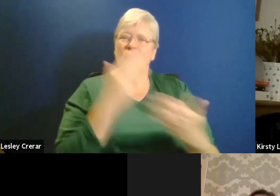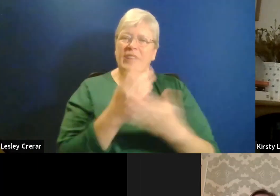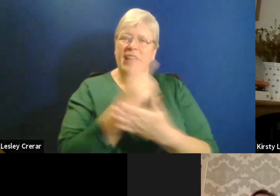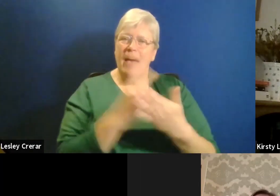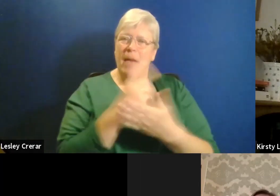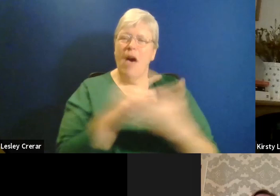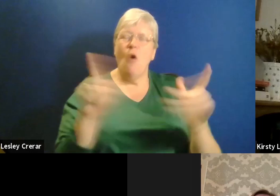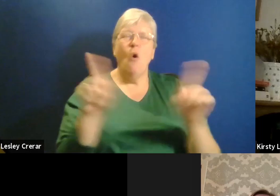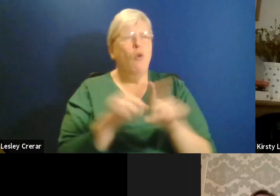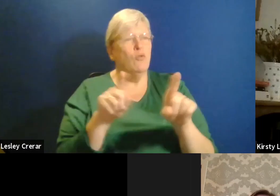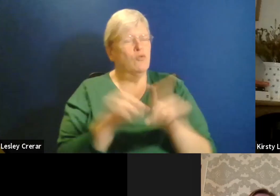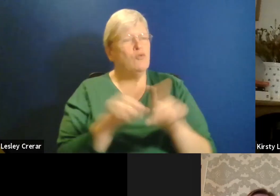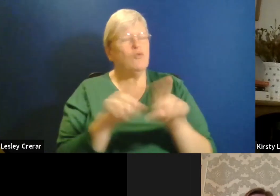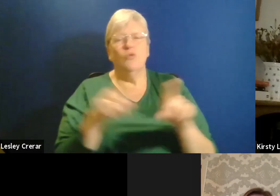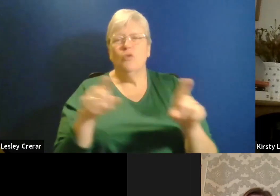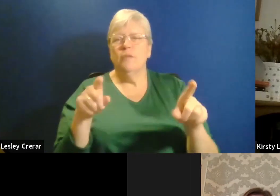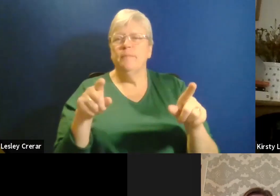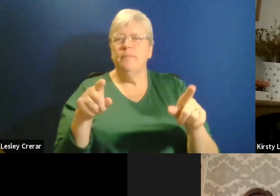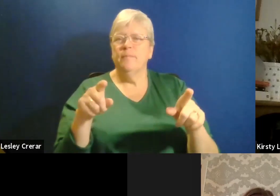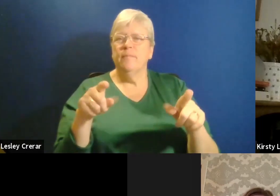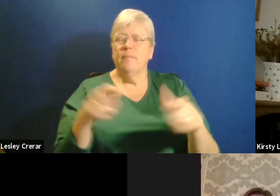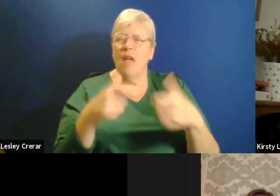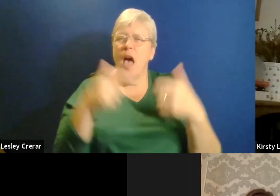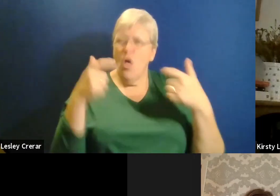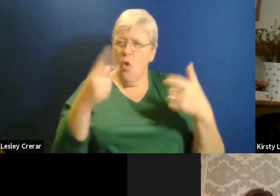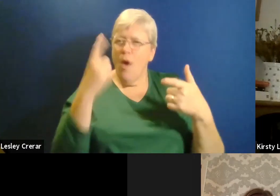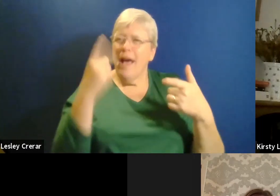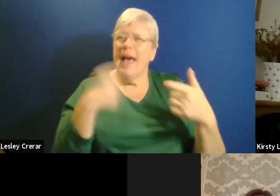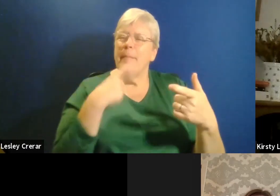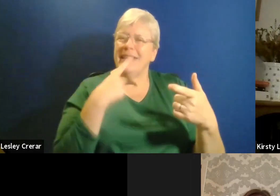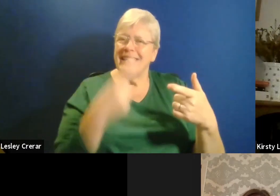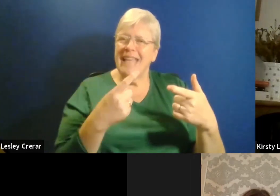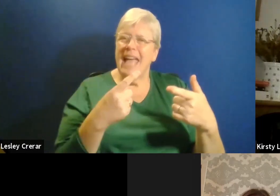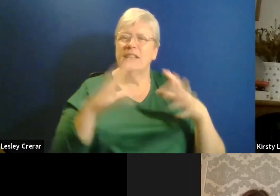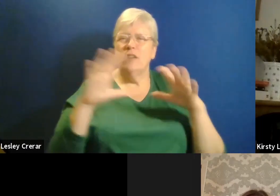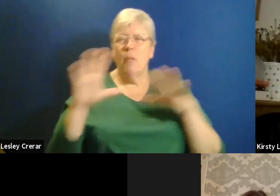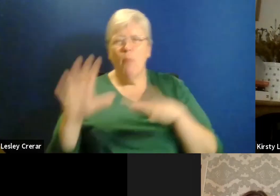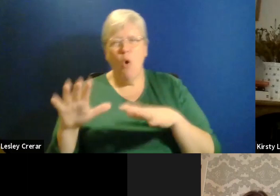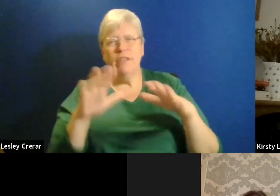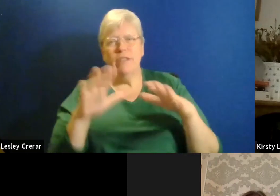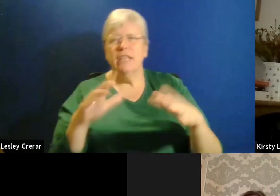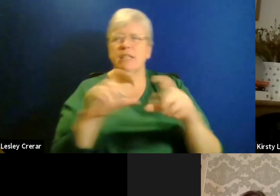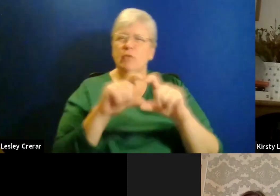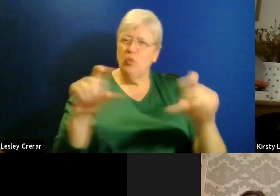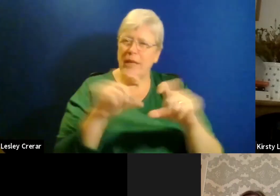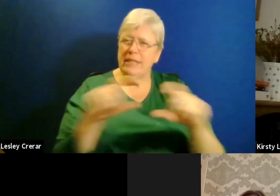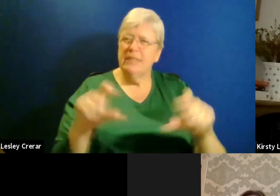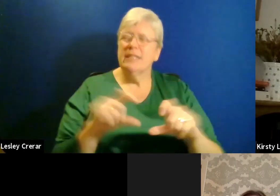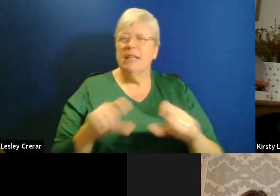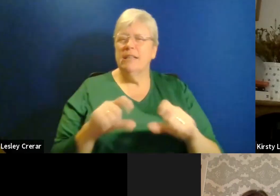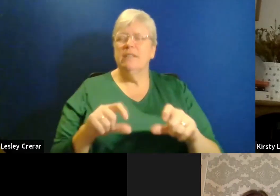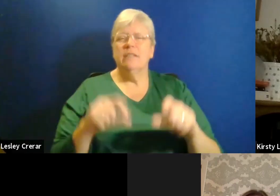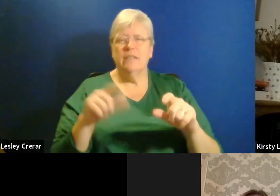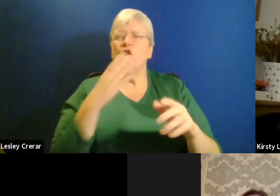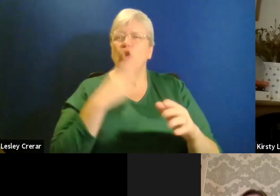also a lot can be said in the pauses between sentences or in the pauses between phrases. So